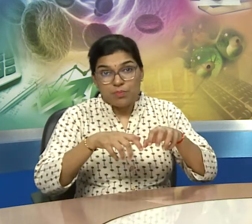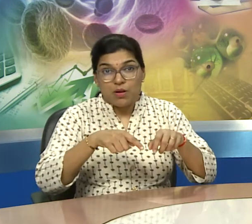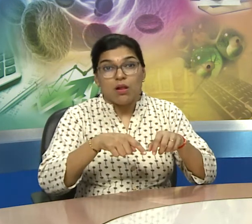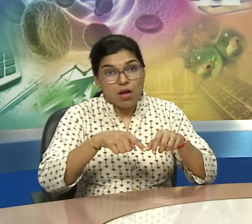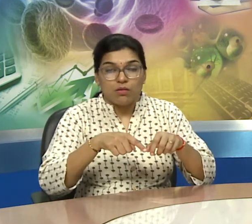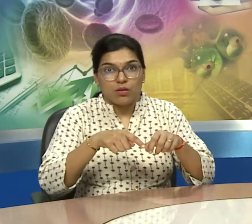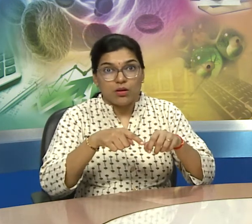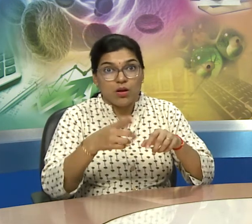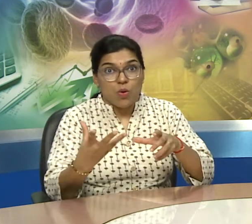So